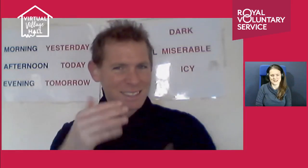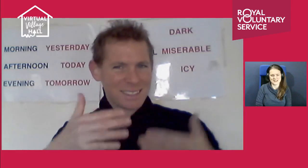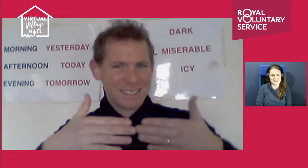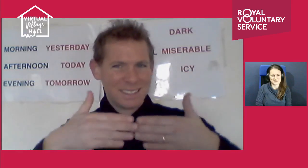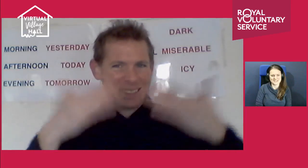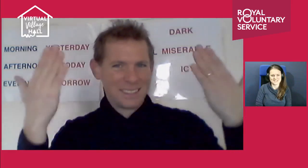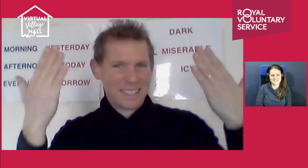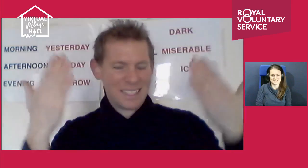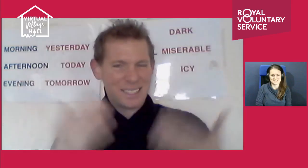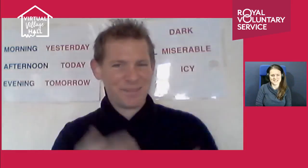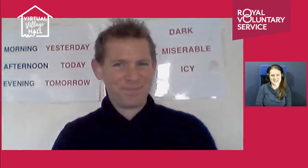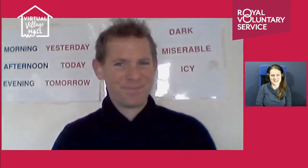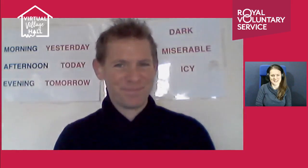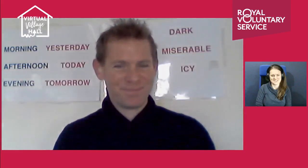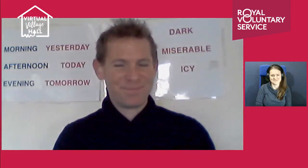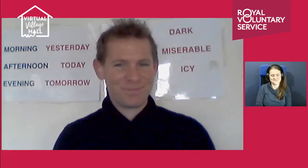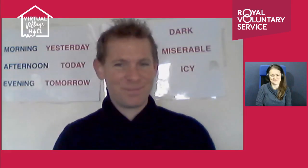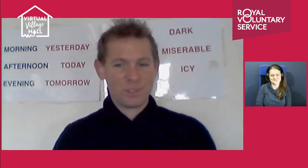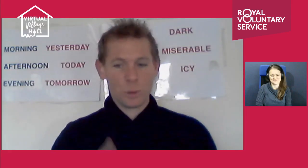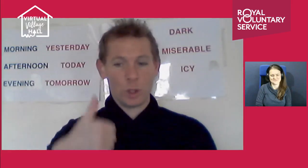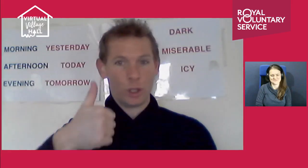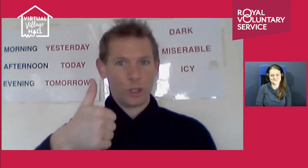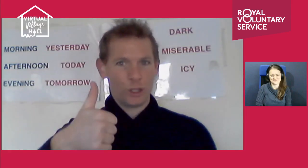Oof, bad day.